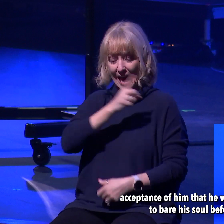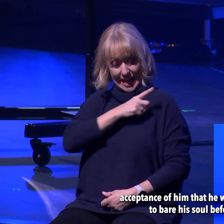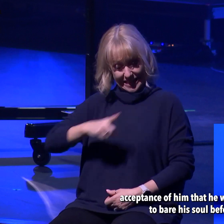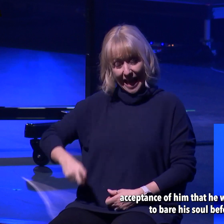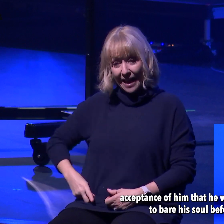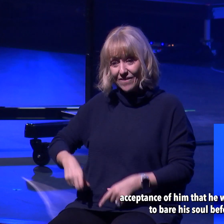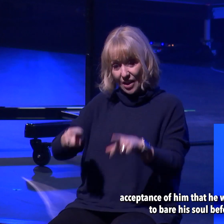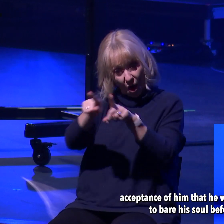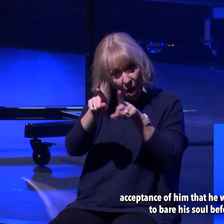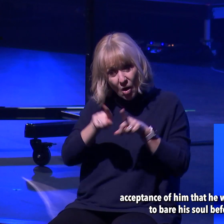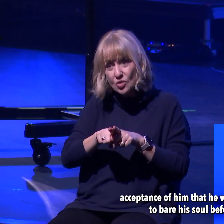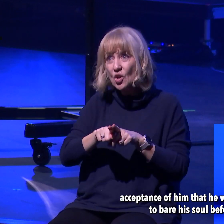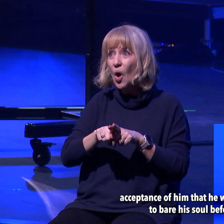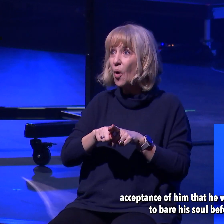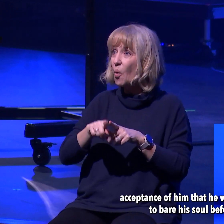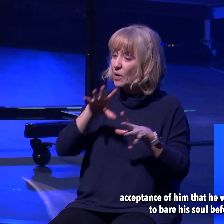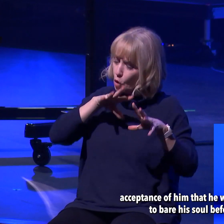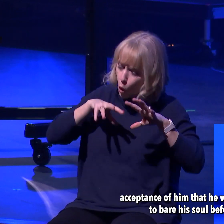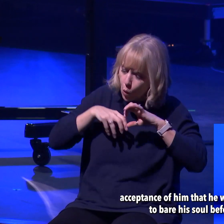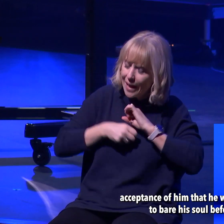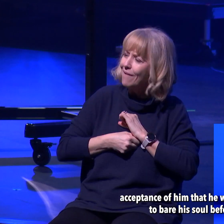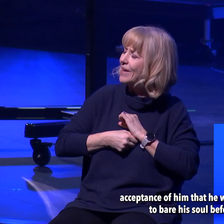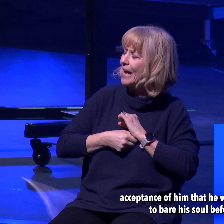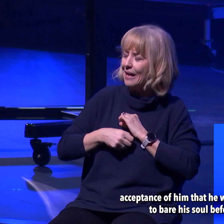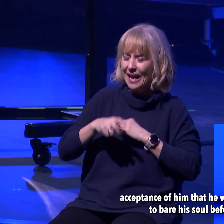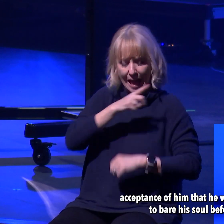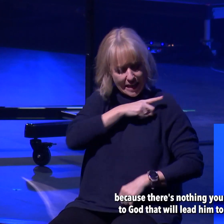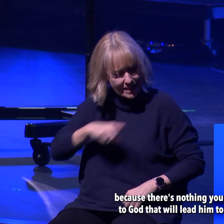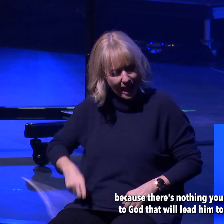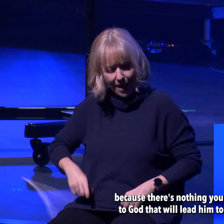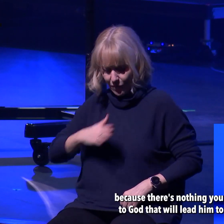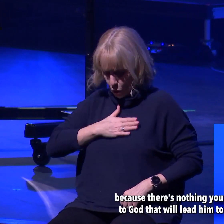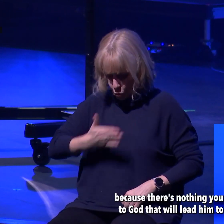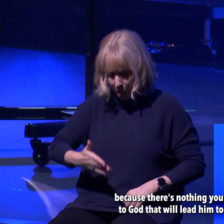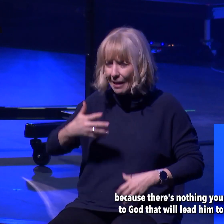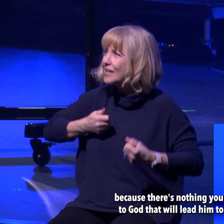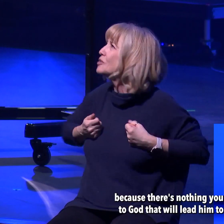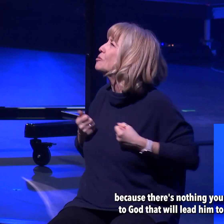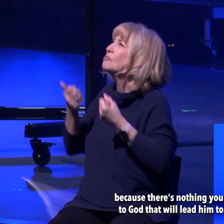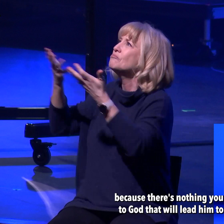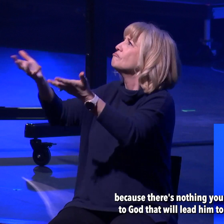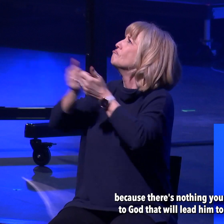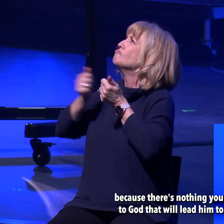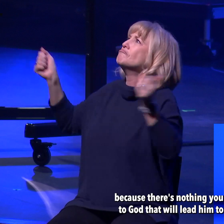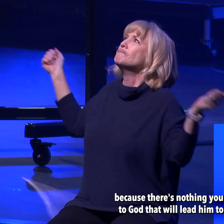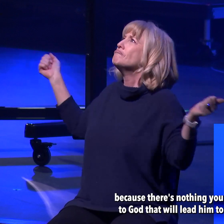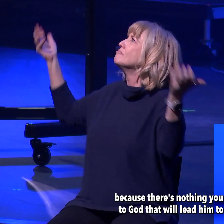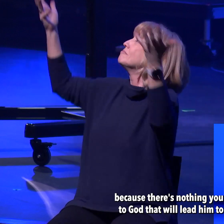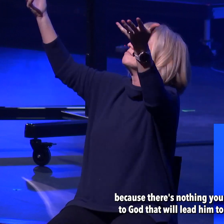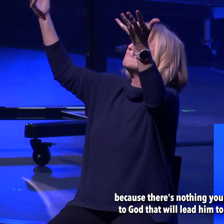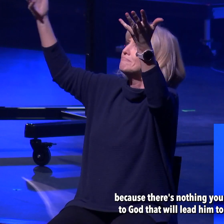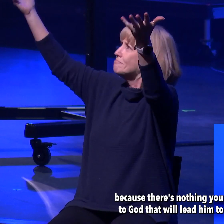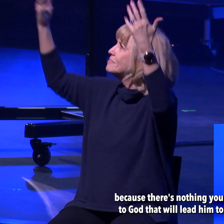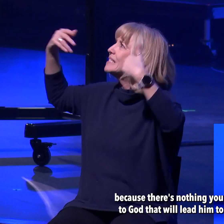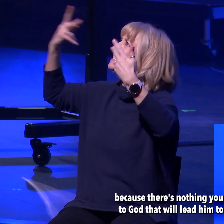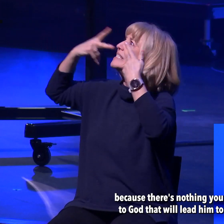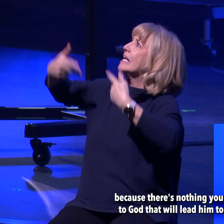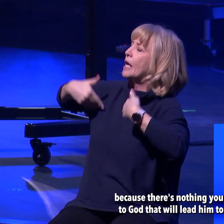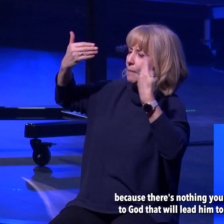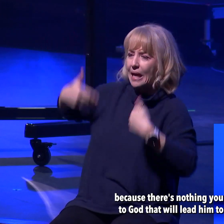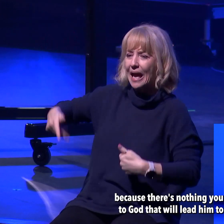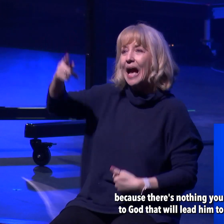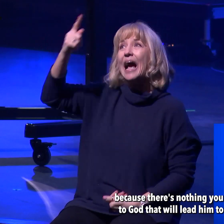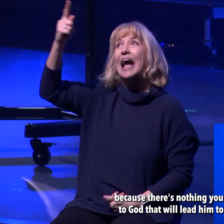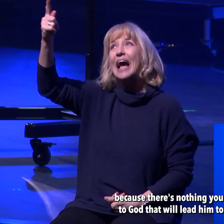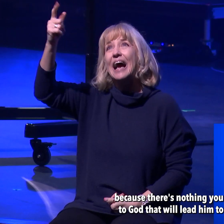of him that he was willing to bare his soul before him, because there's nothing you can express to God that will lead him to